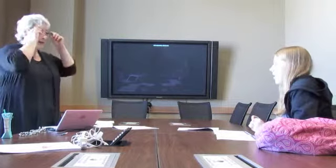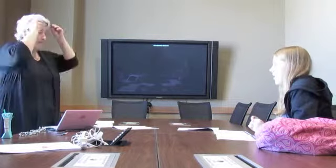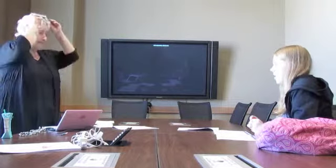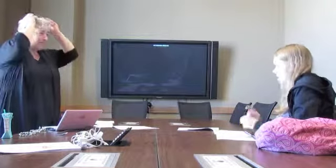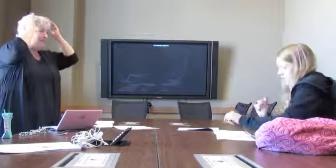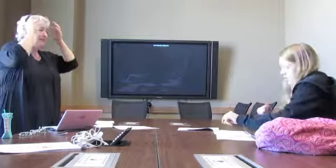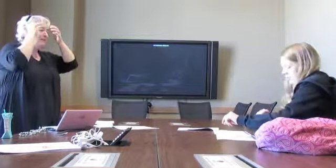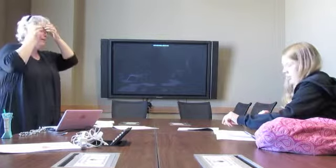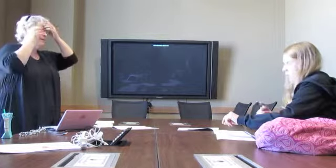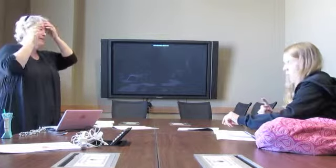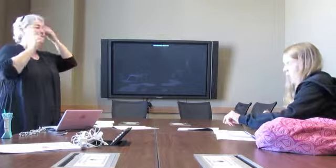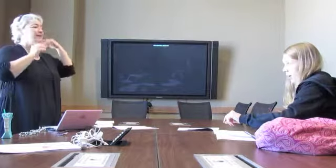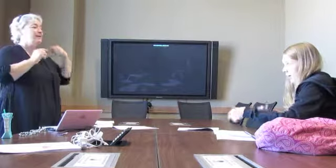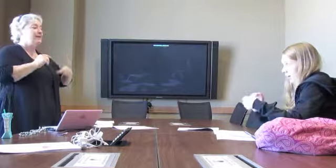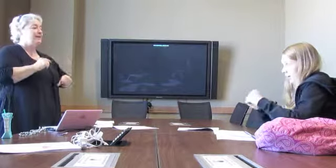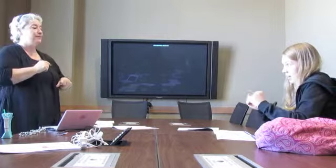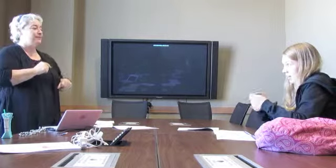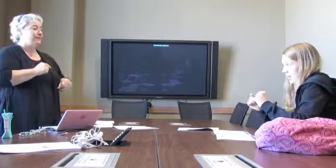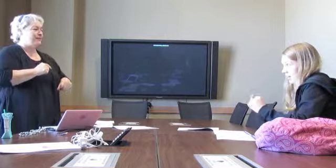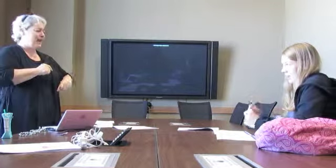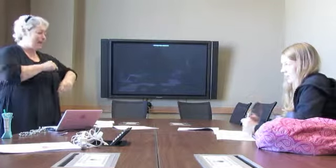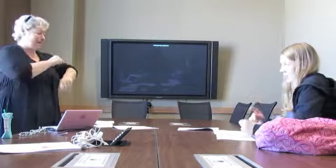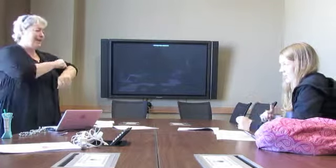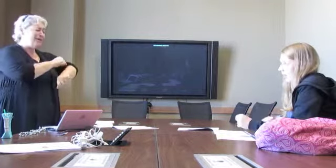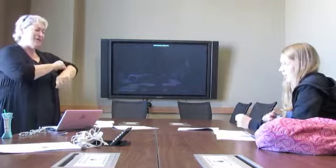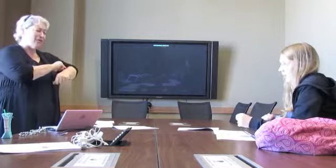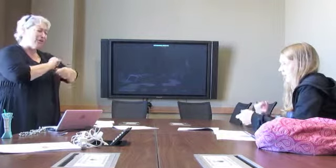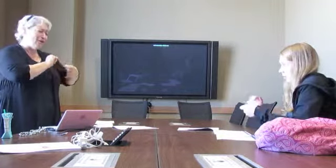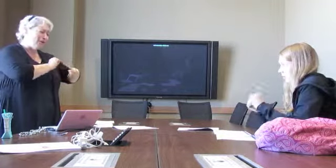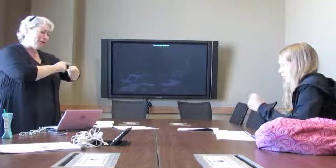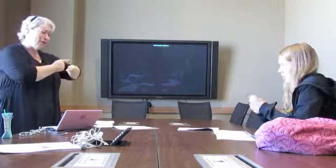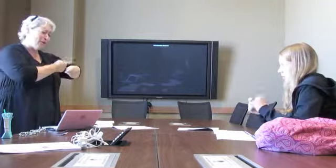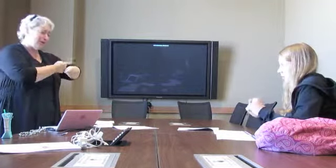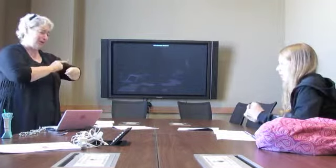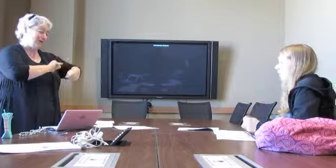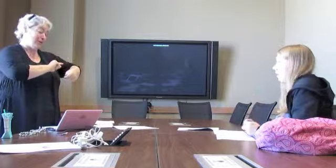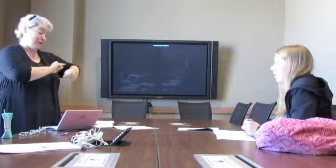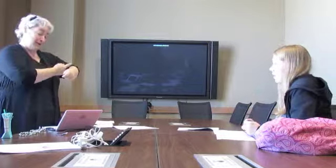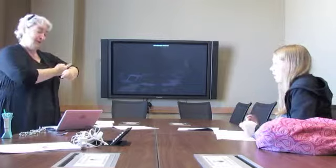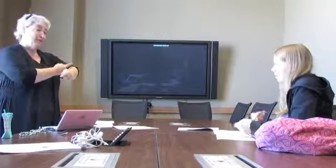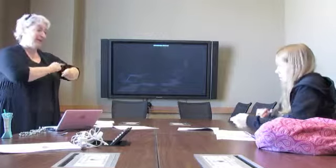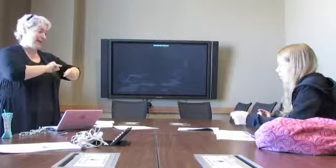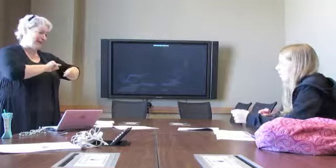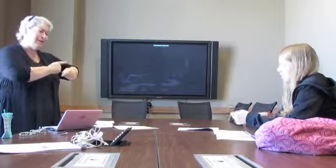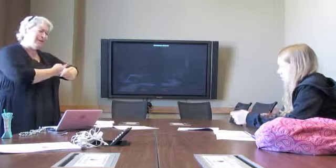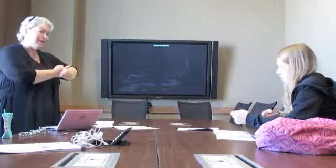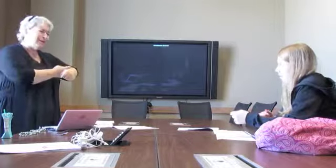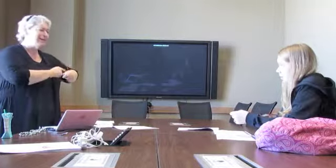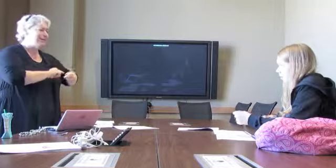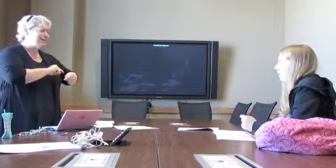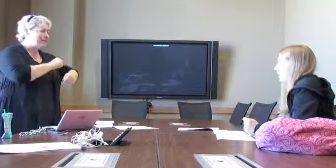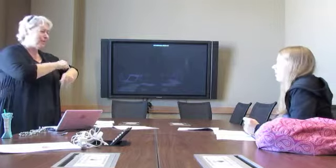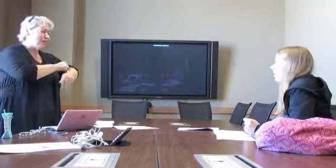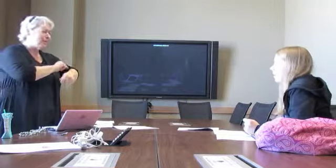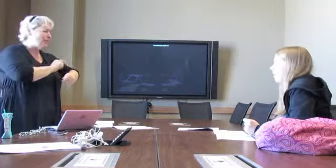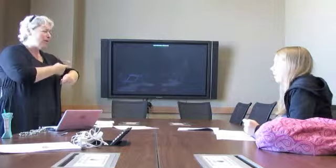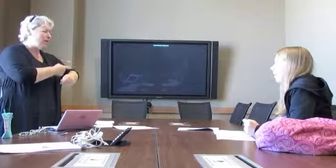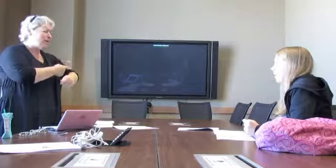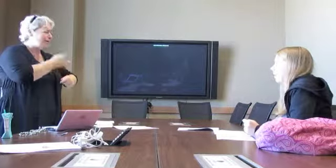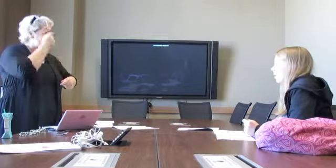hurt? If you're just like point like that. Yeah, then does your arm hurt? You can go even one hand hurt. Okay, does your arm hurt? Does your